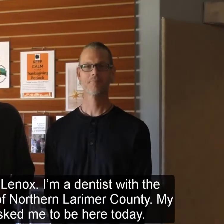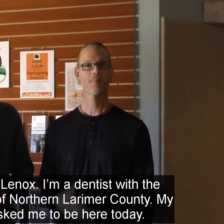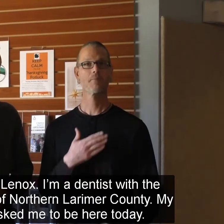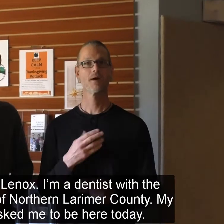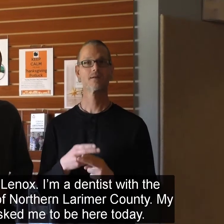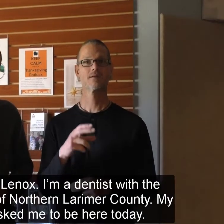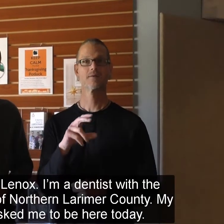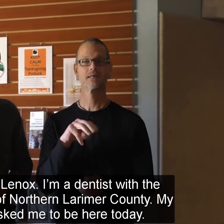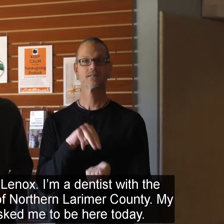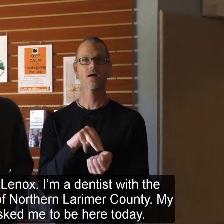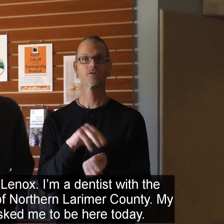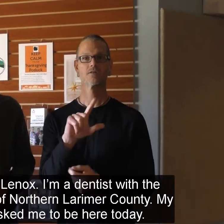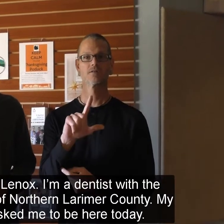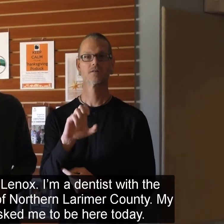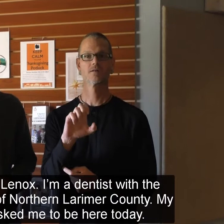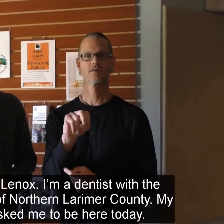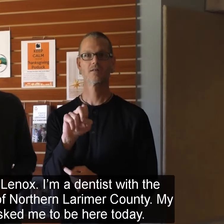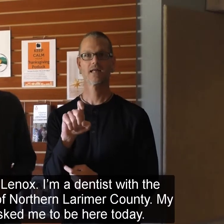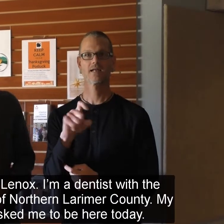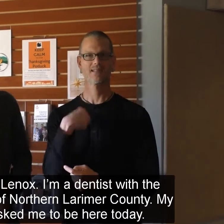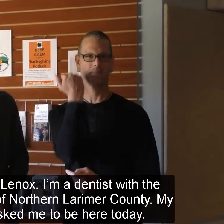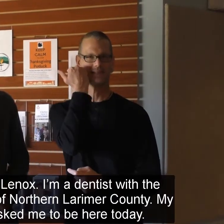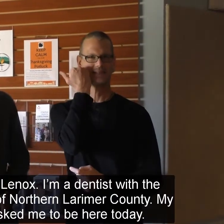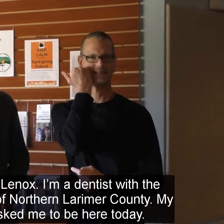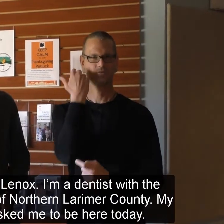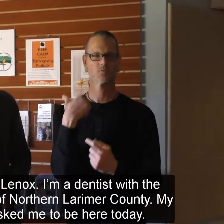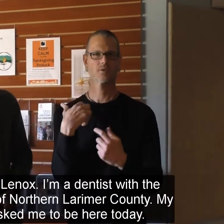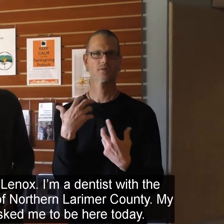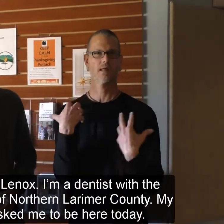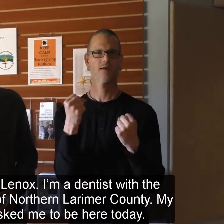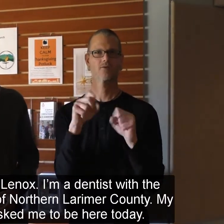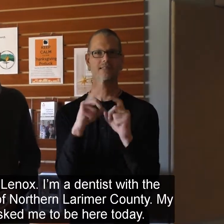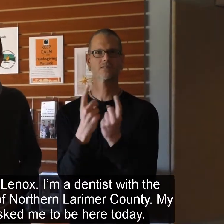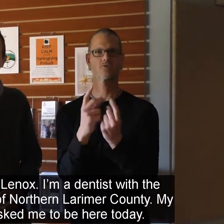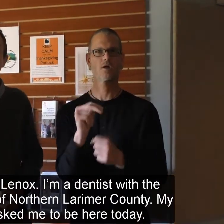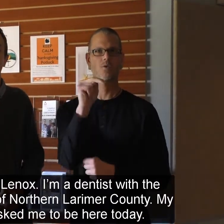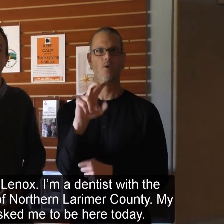My name is Dr. Lennox. I'm a dentist with the Health District of Northern Larimer County.